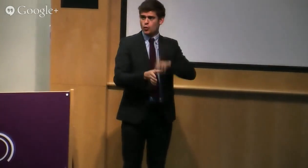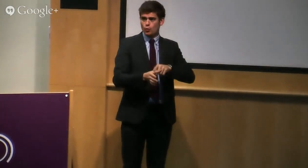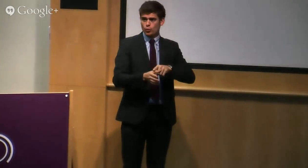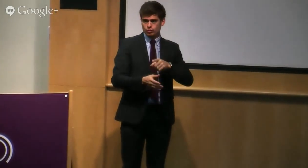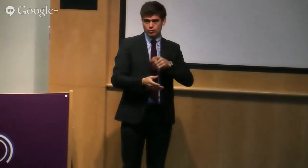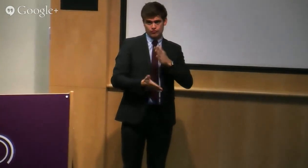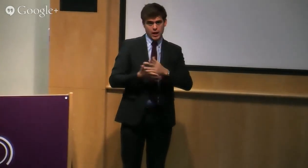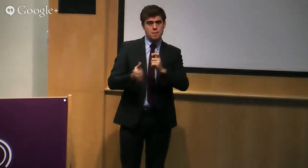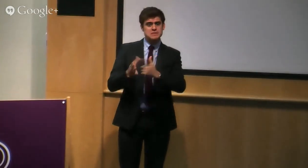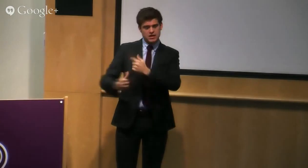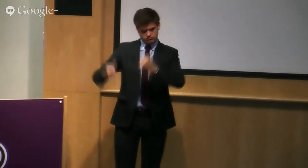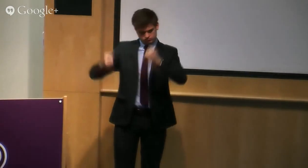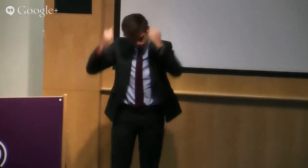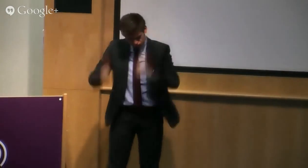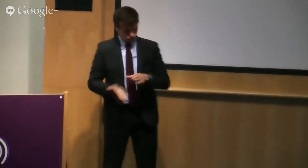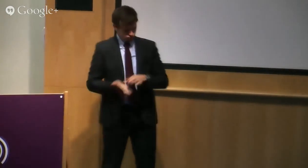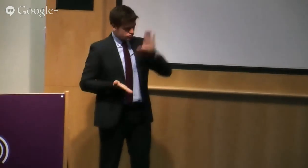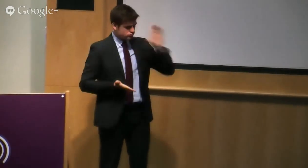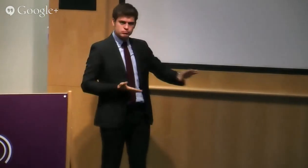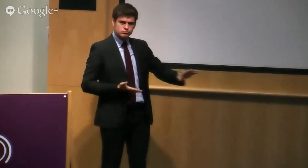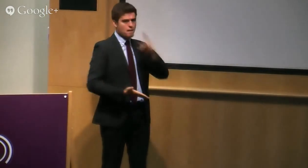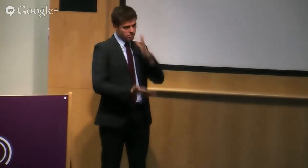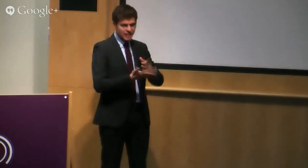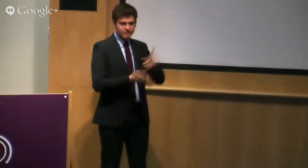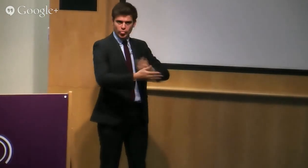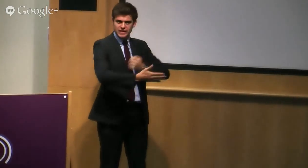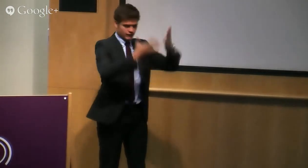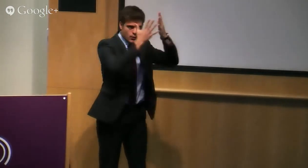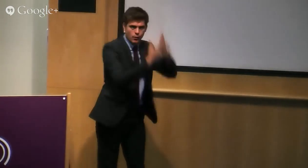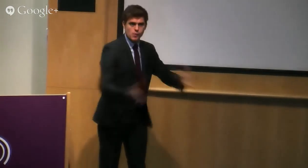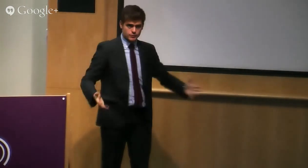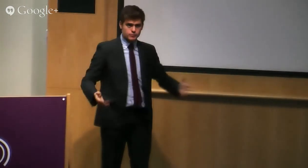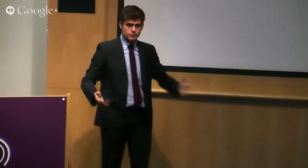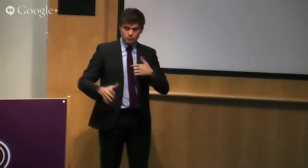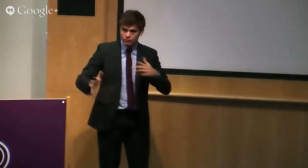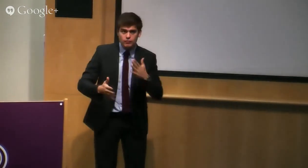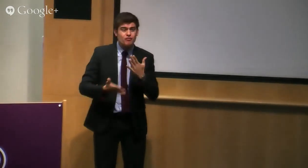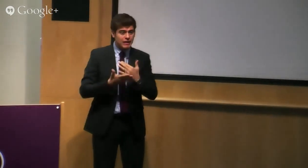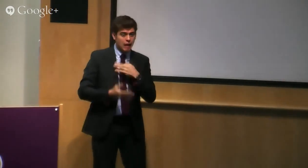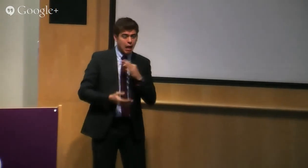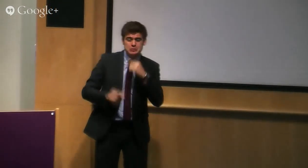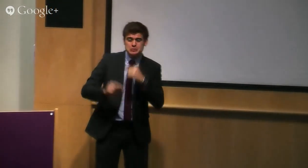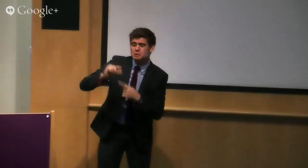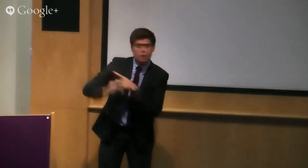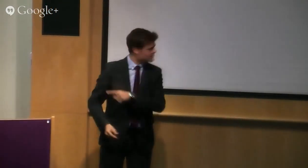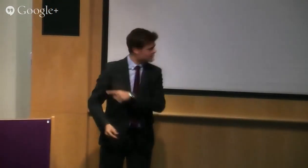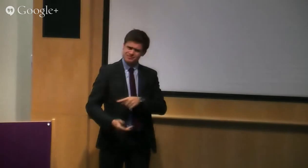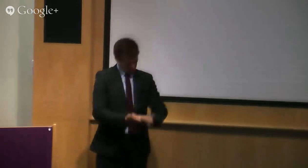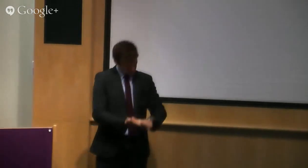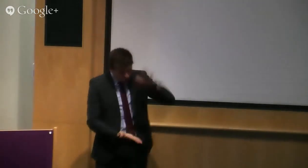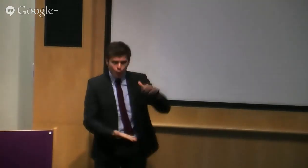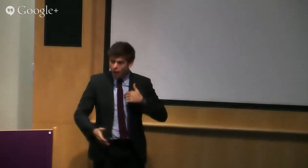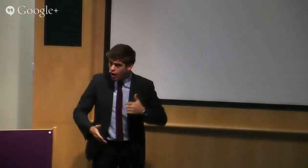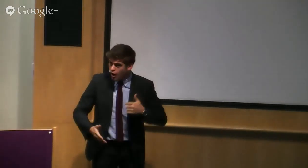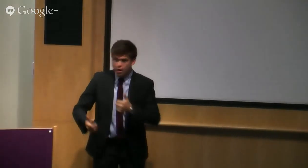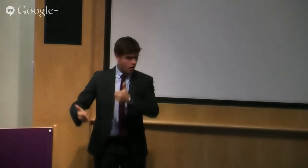say a very big thank you to the British Deaf Association for giving us that budget to be able to expand what we're doing. They gave